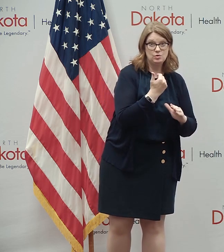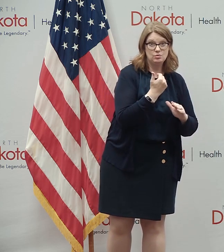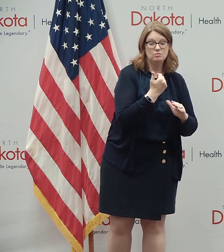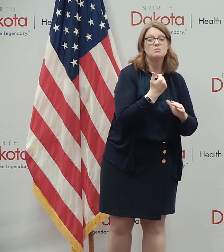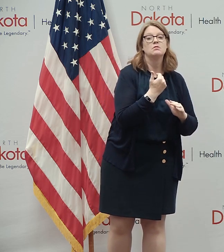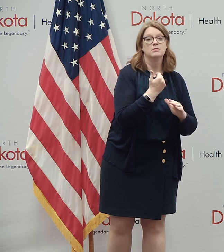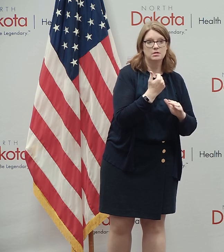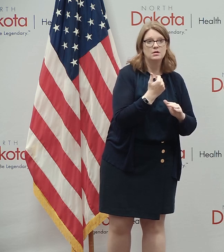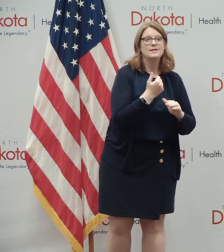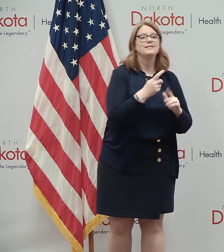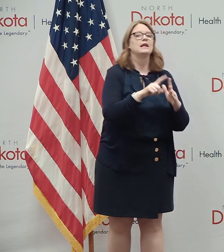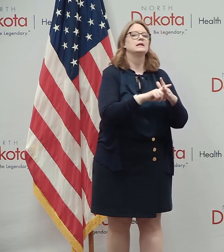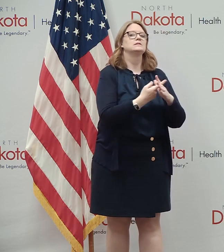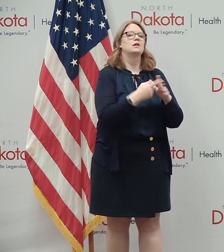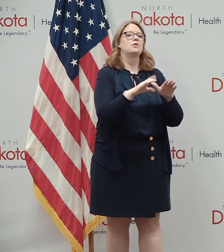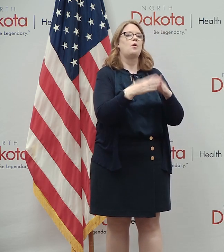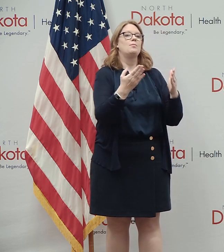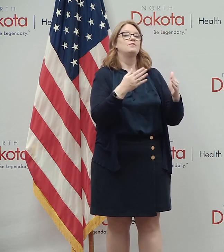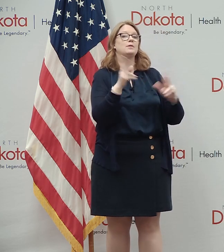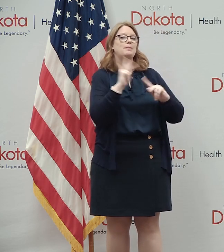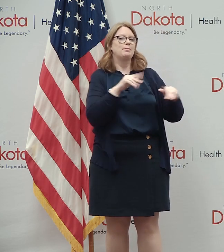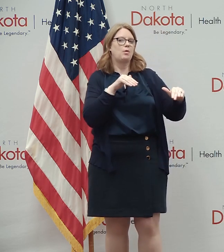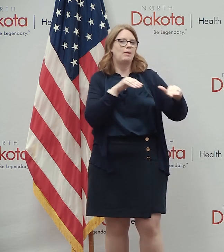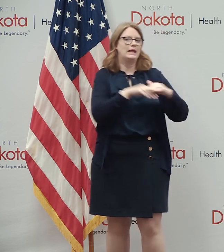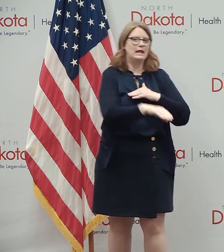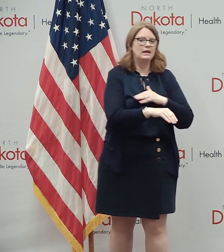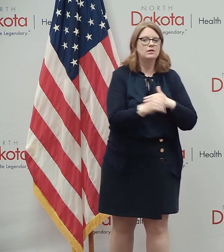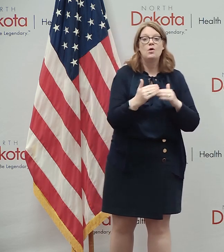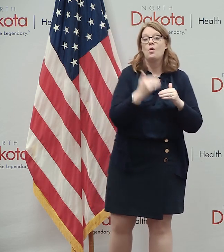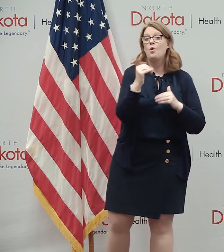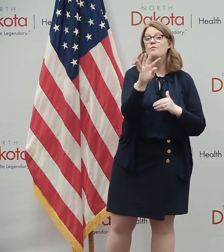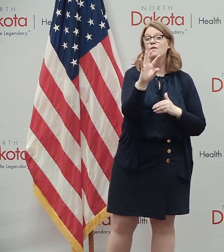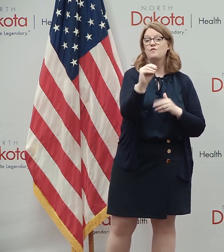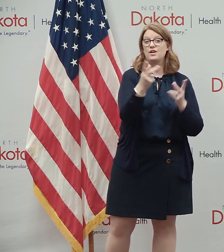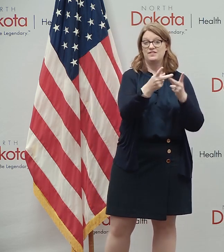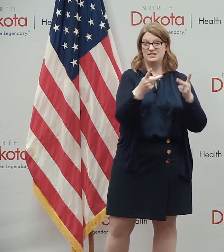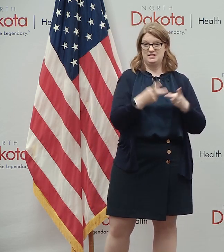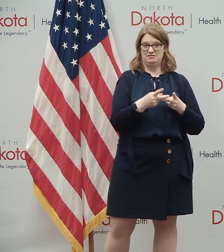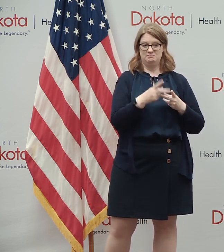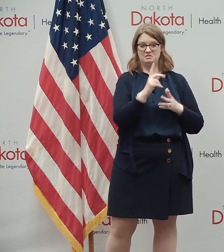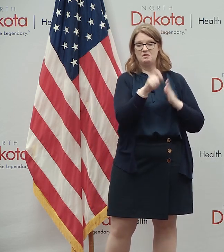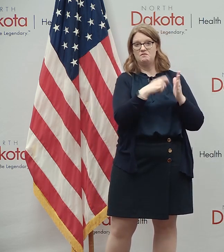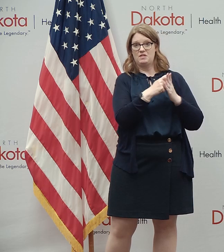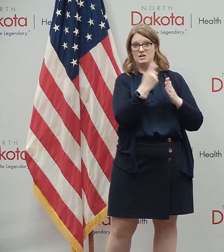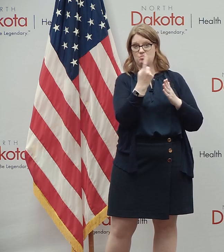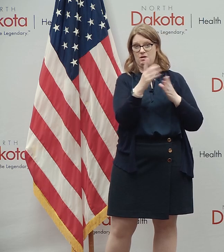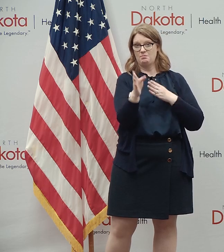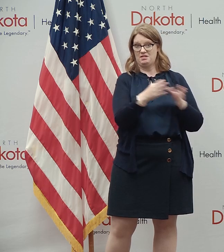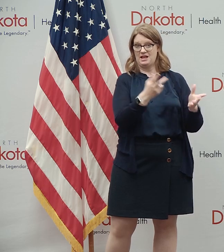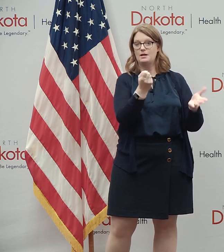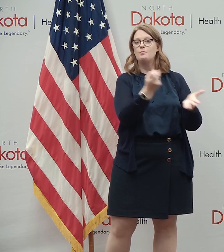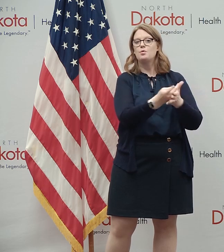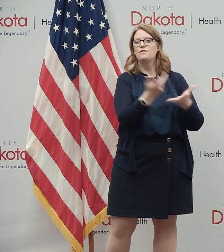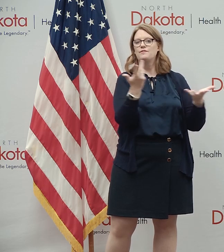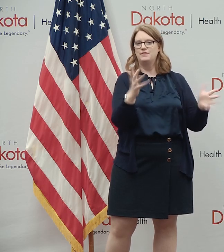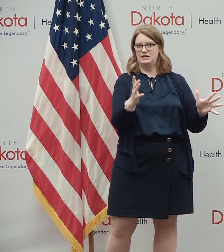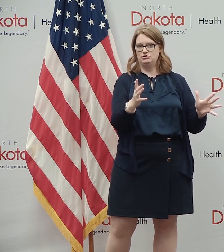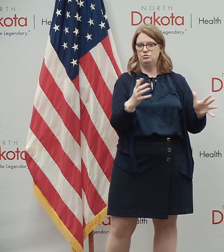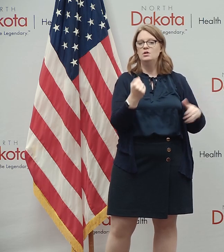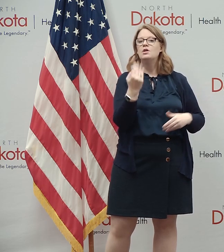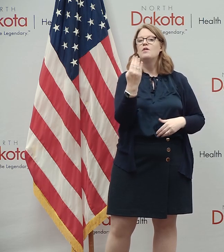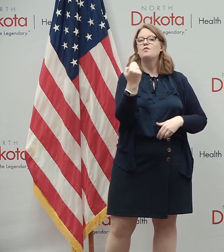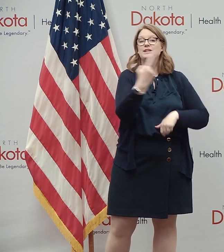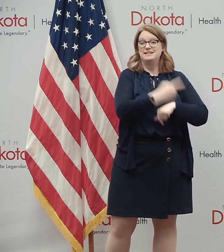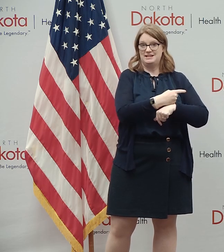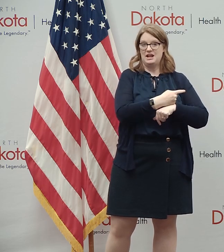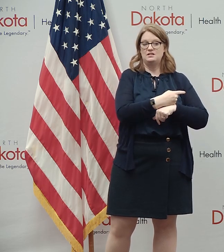inside visitation. Over 40 facilities have already had their phase 1 plan approved, which means in 14 days, they're